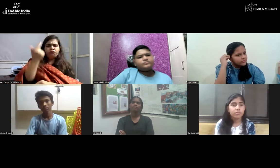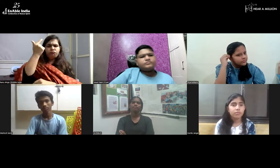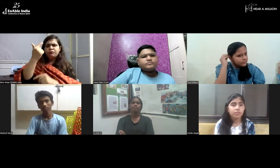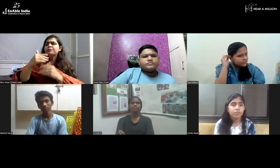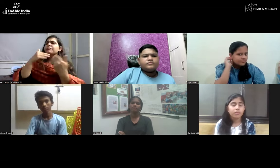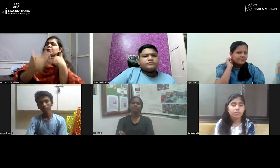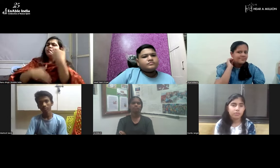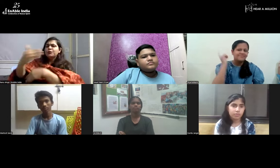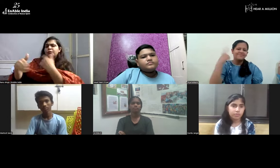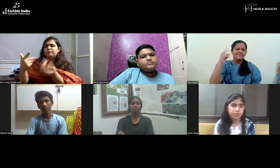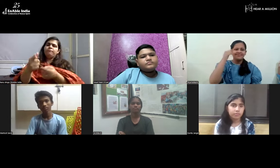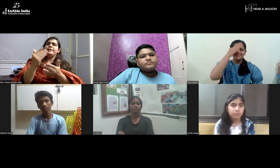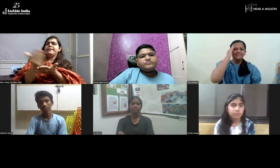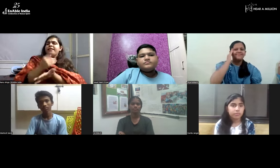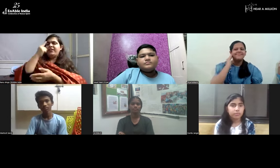Who would want to answer?